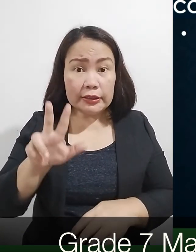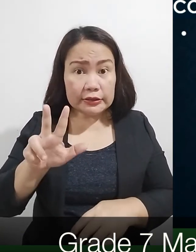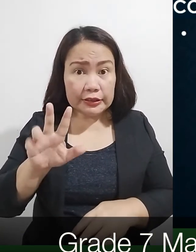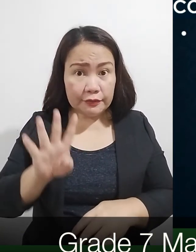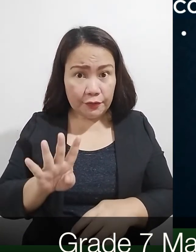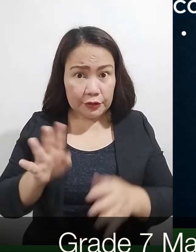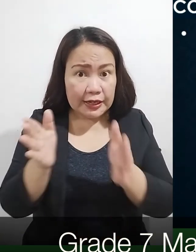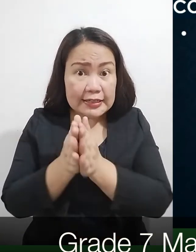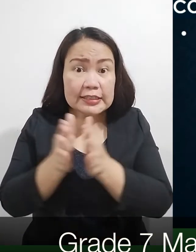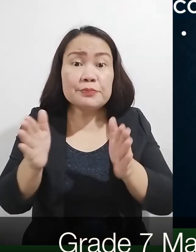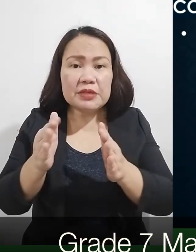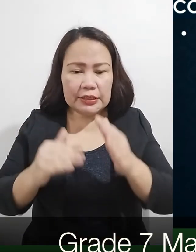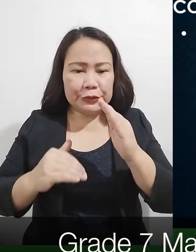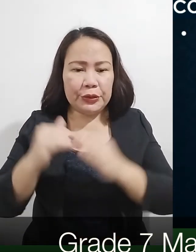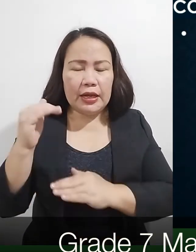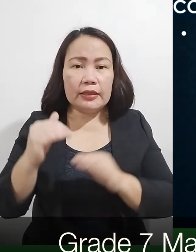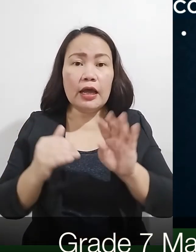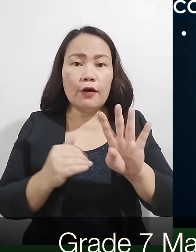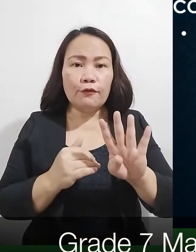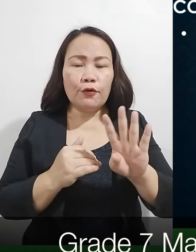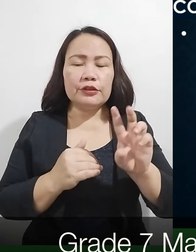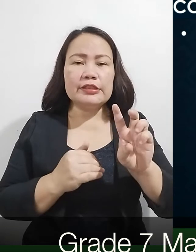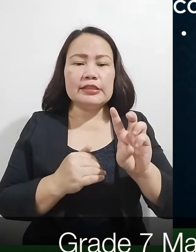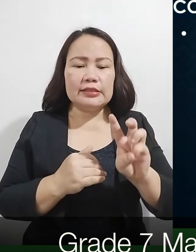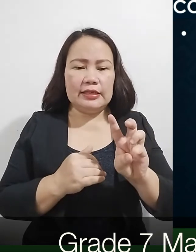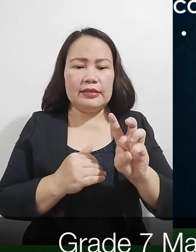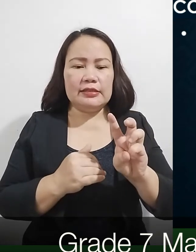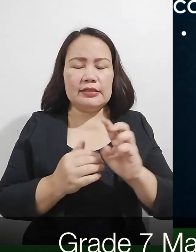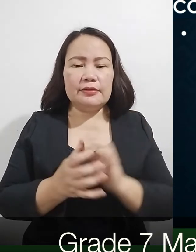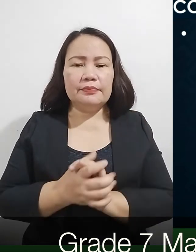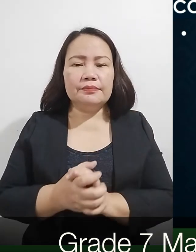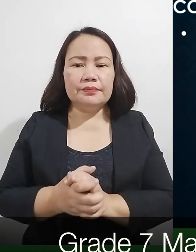namang 3/4 is greater than